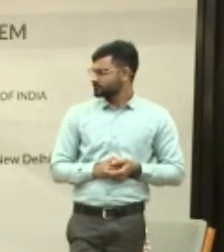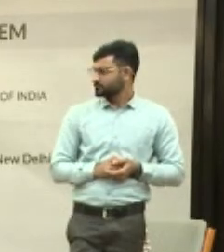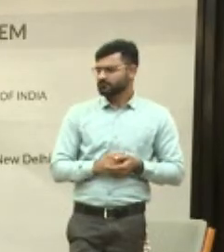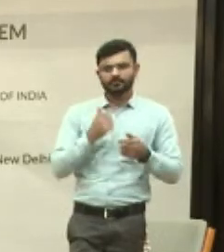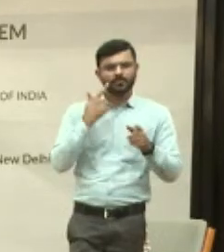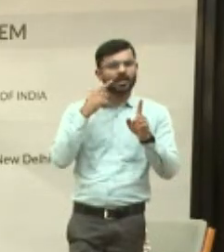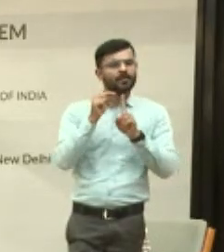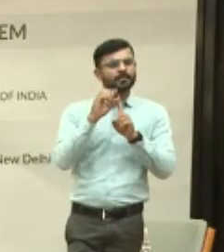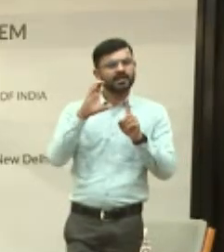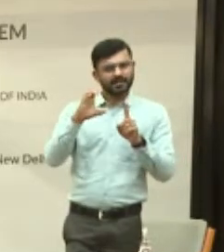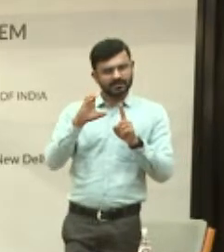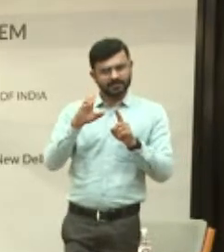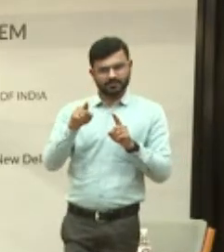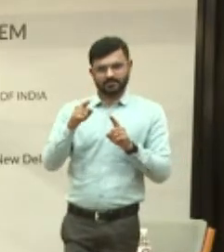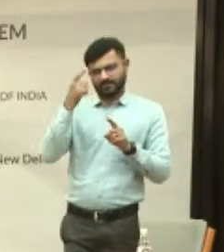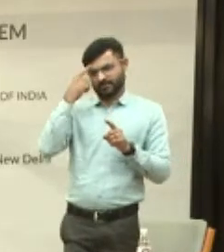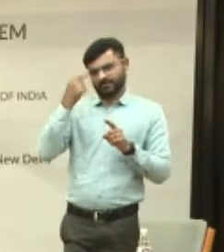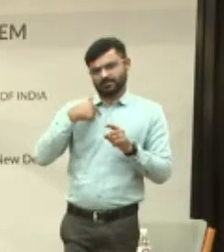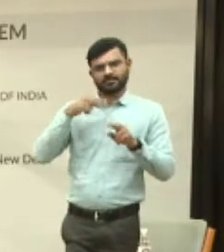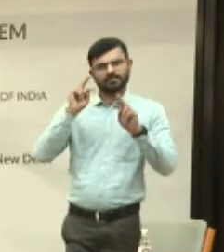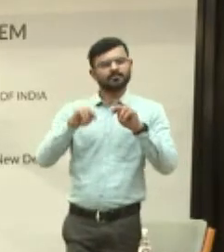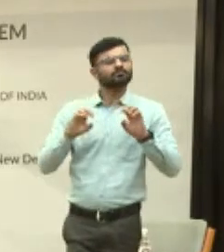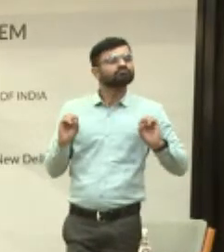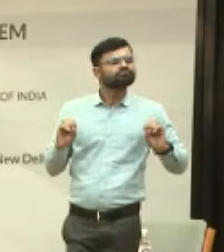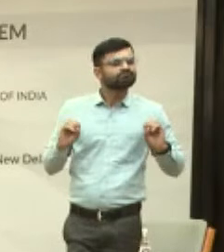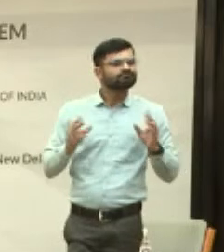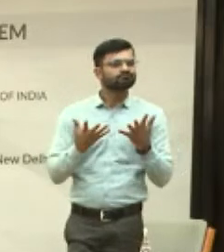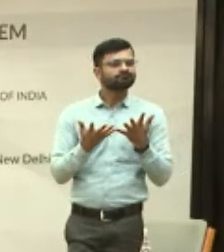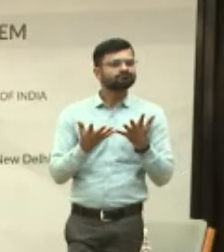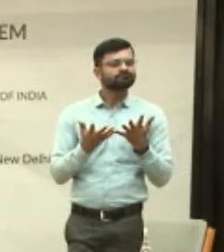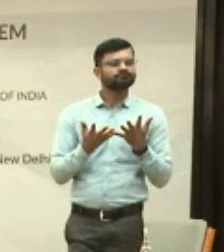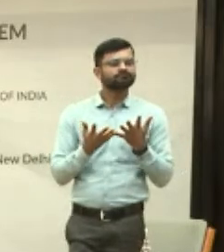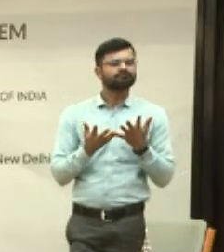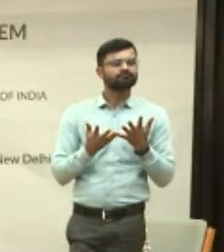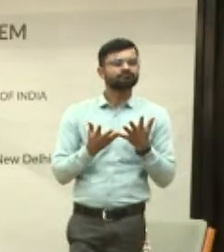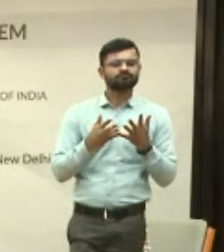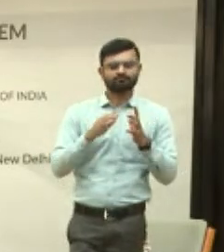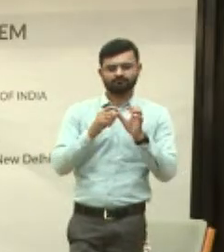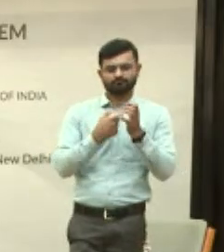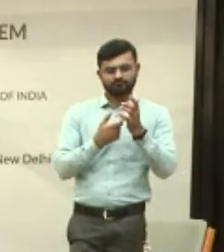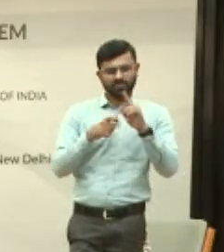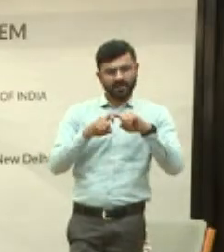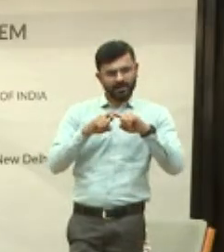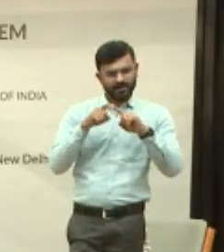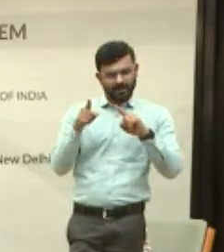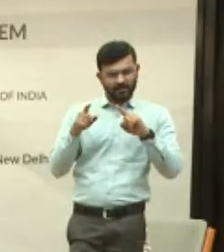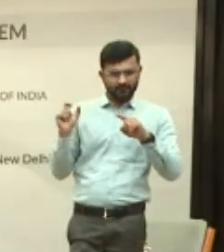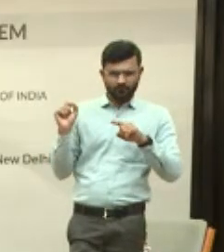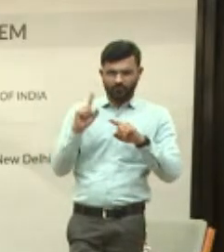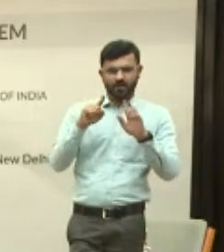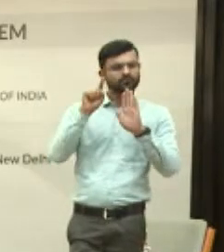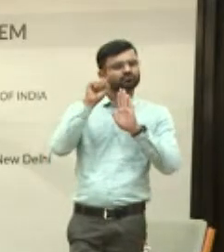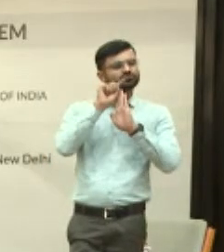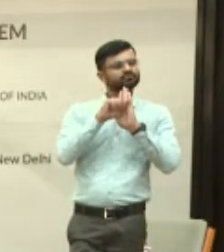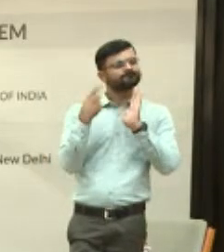IPC, I think we need to start from scratch, from first principles.